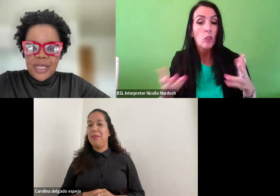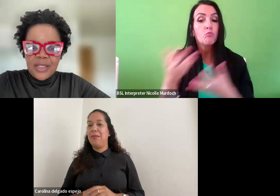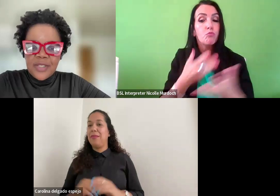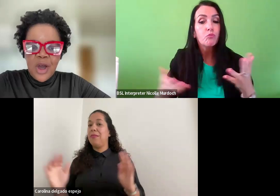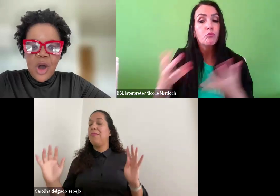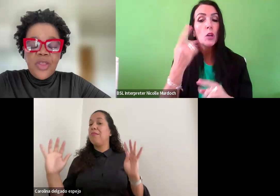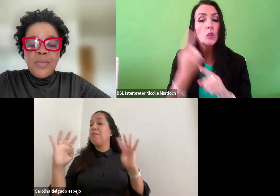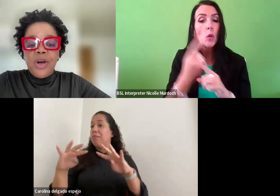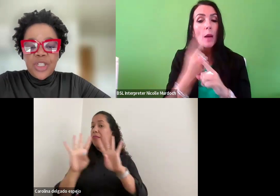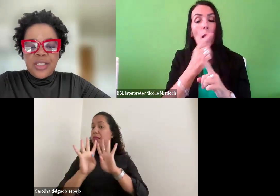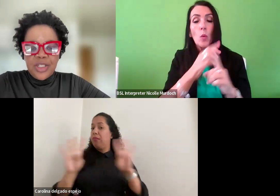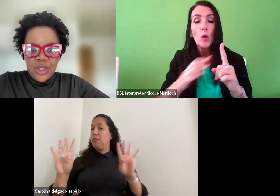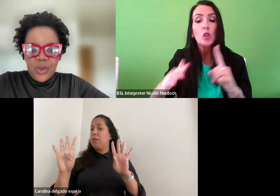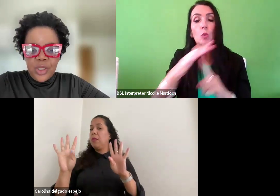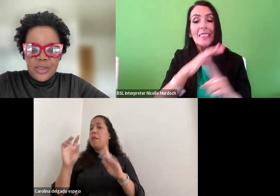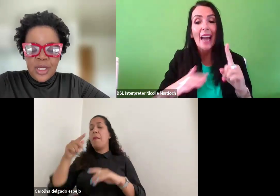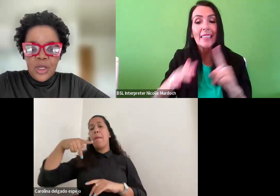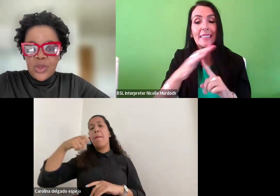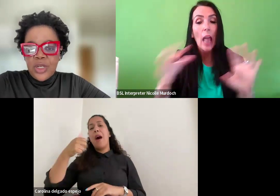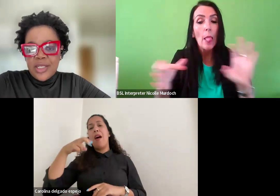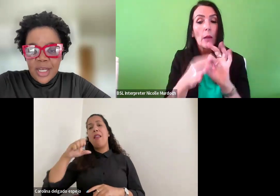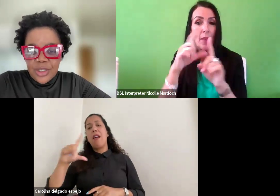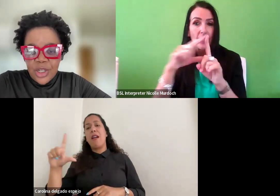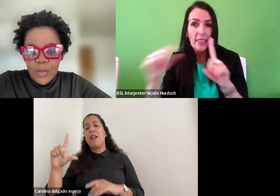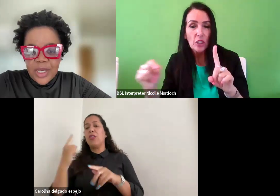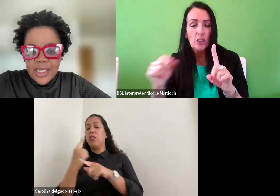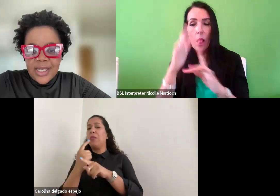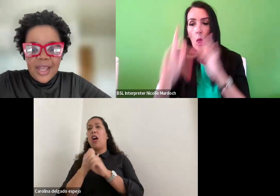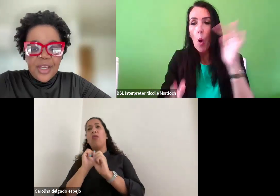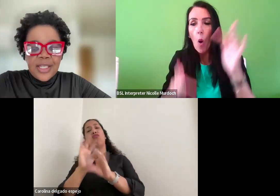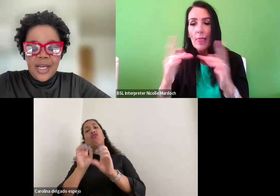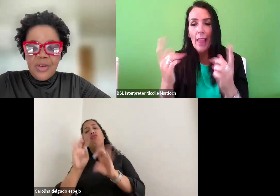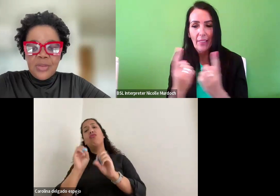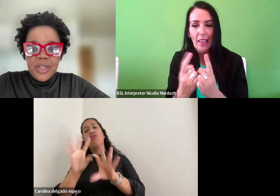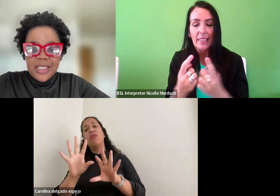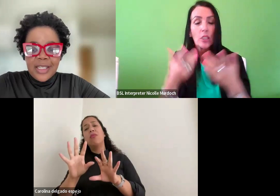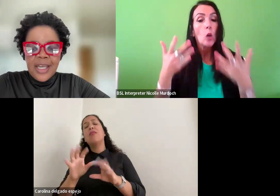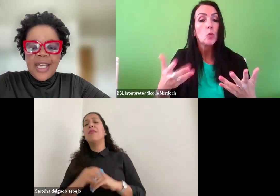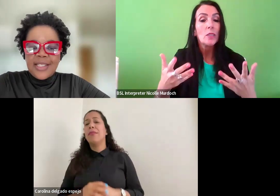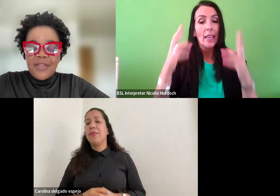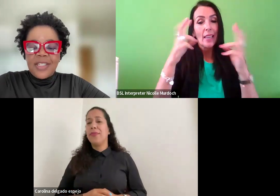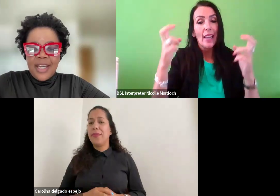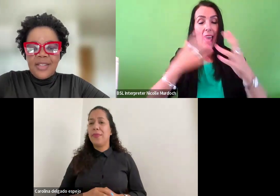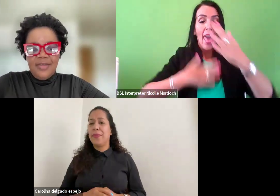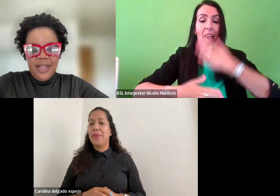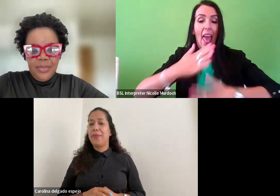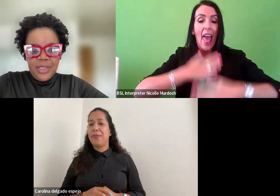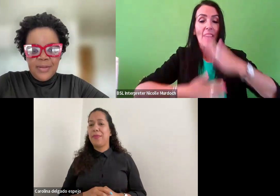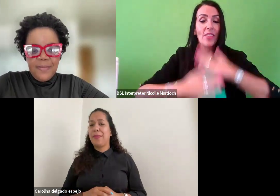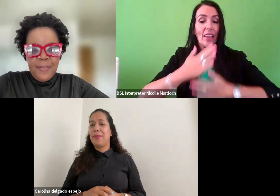society perspectives on the emerging digital world. Today's discussion topic is ethics and accountability in civic